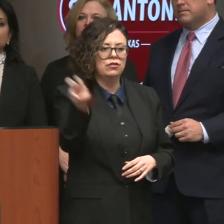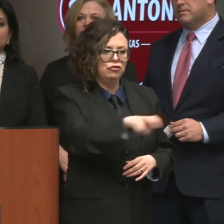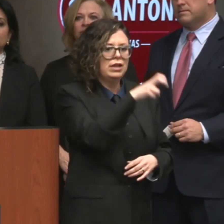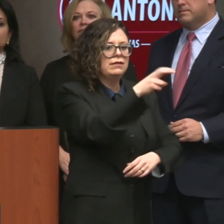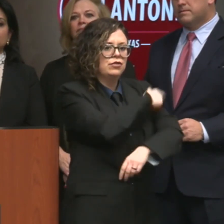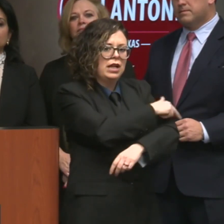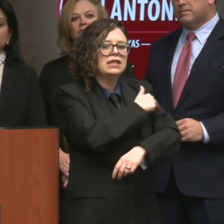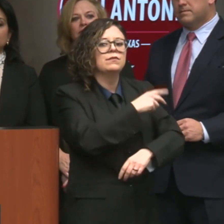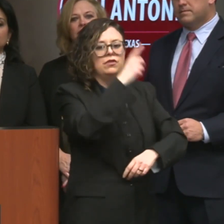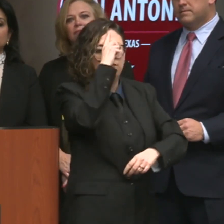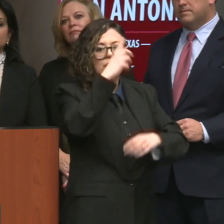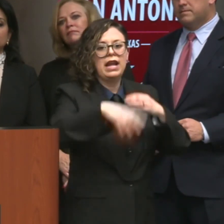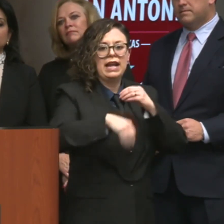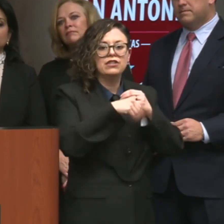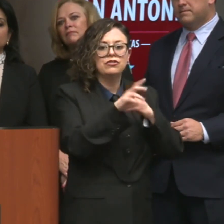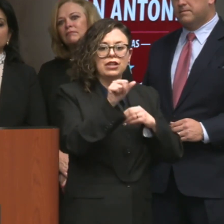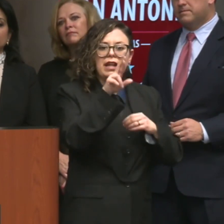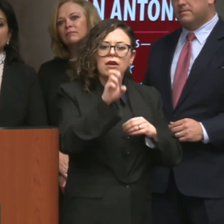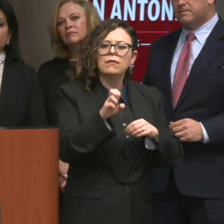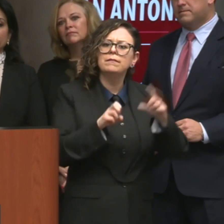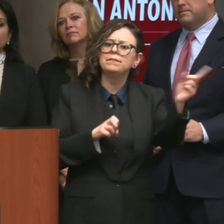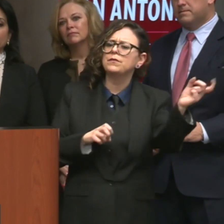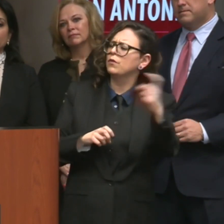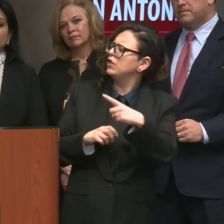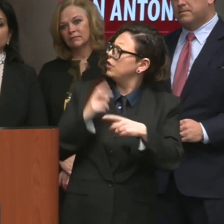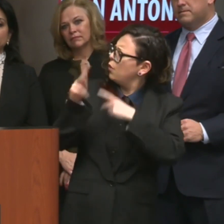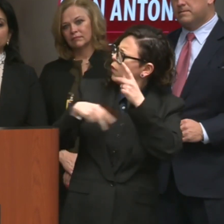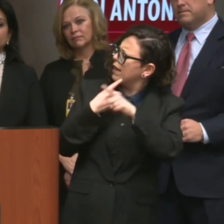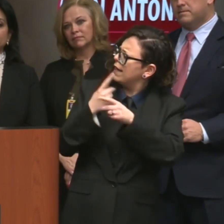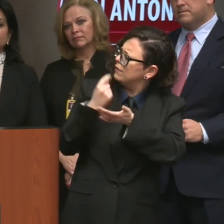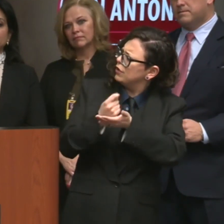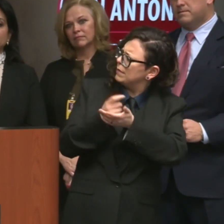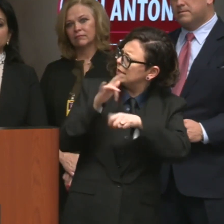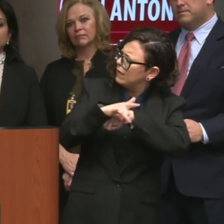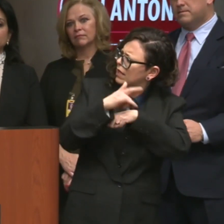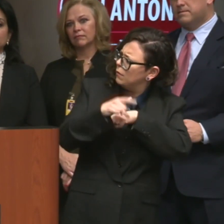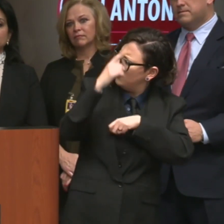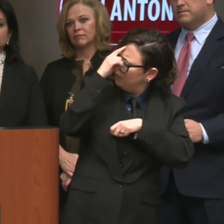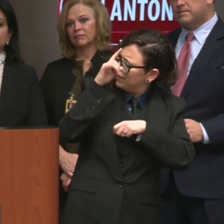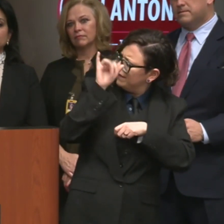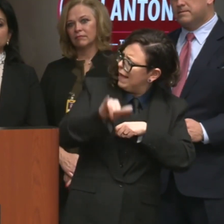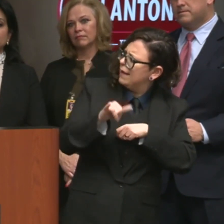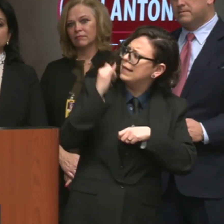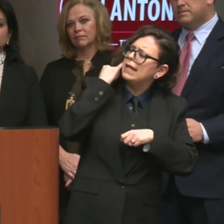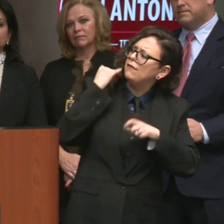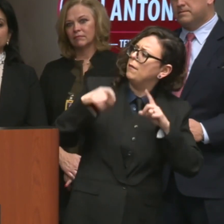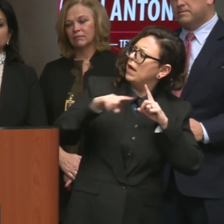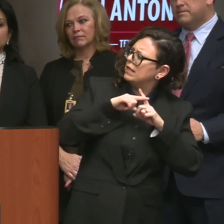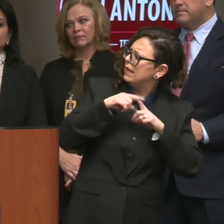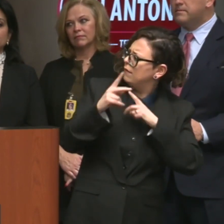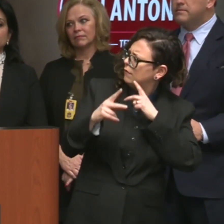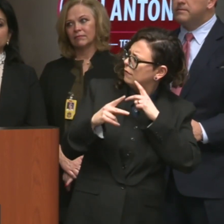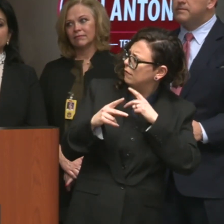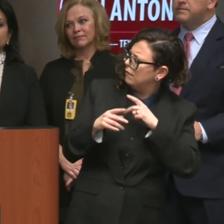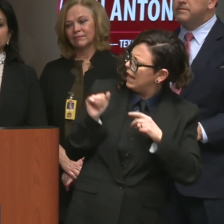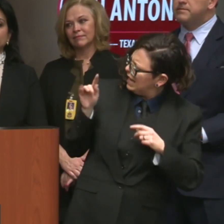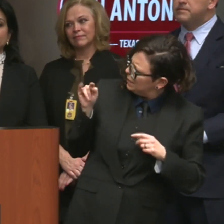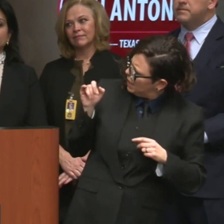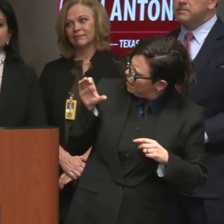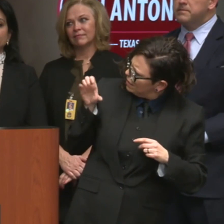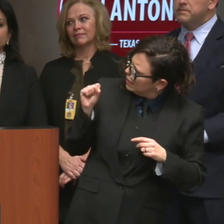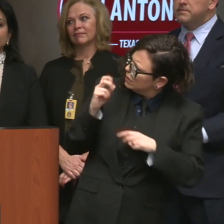kind of treatment is there for these folks, for those who have been diagnosed with antibiotics? People may wonder what do they do with antibiotics, for